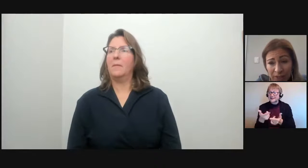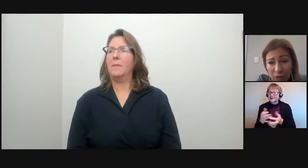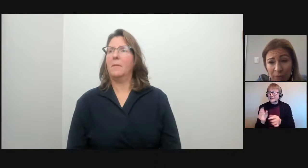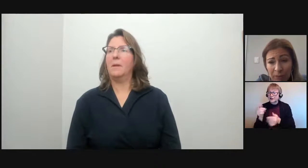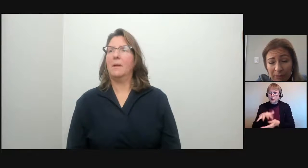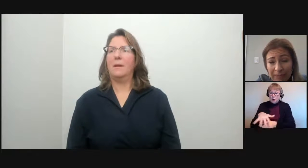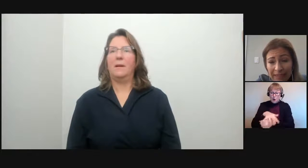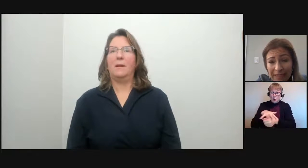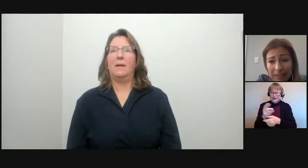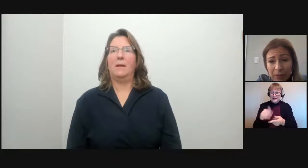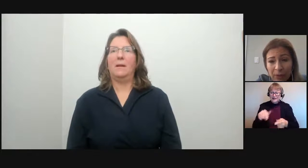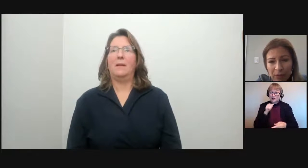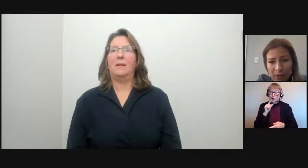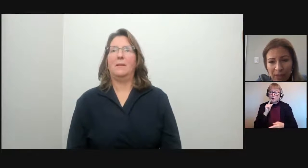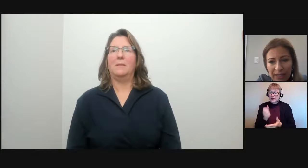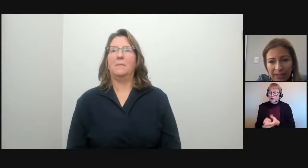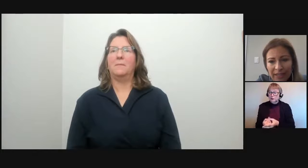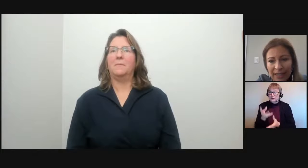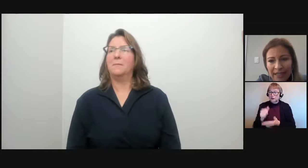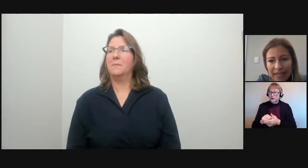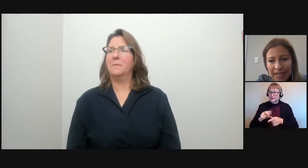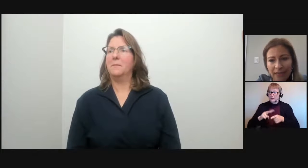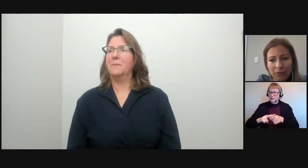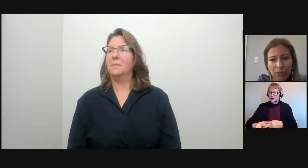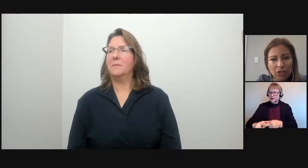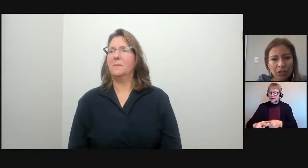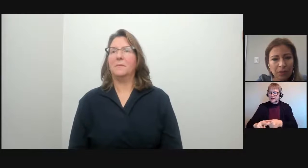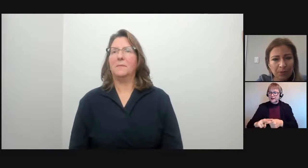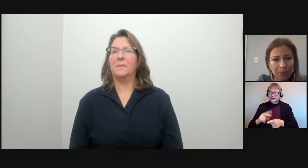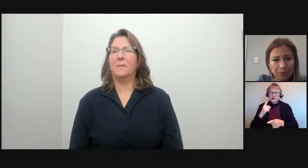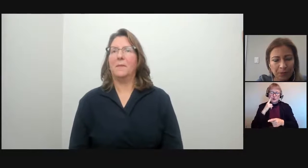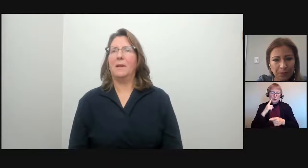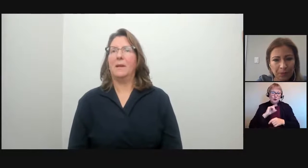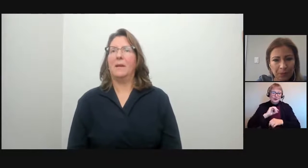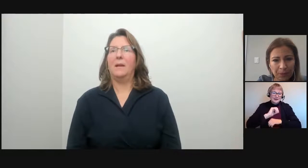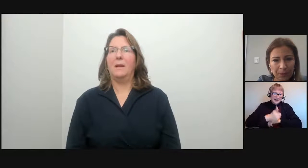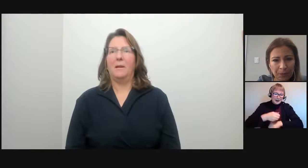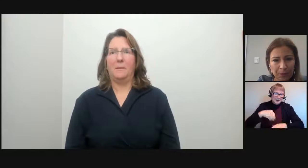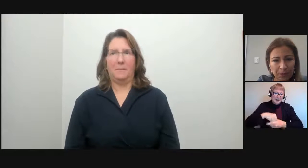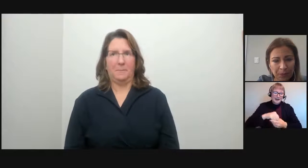in order to implement ebook projects in sign language?